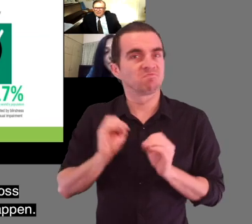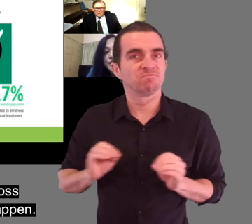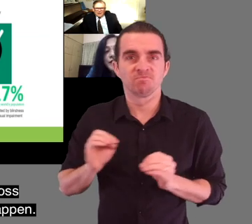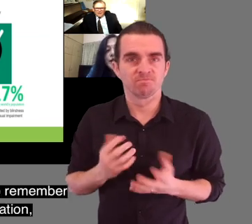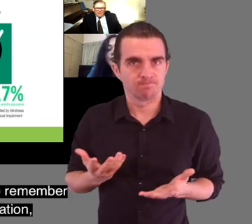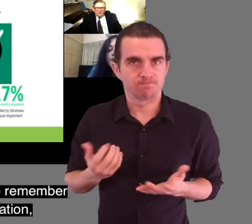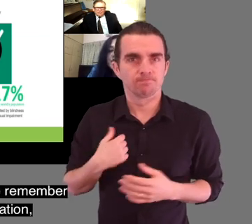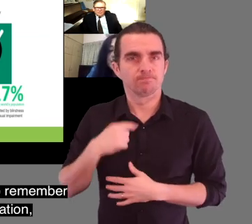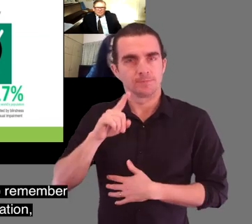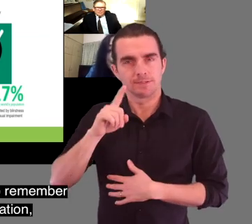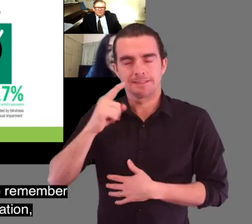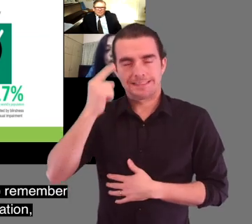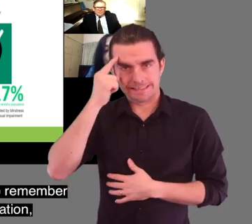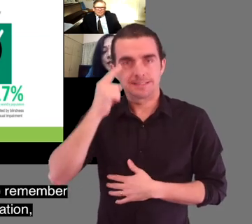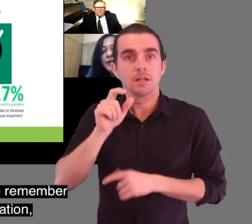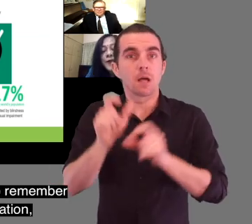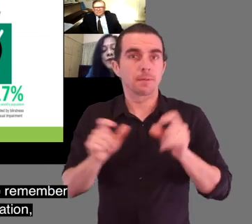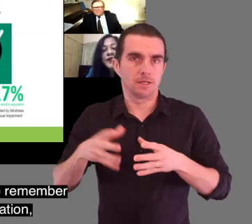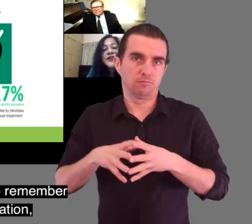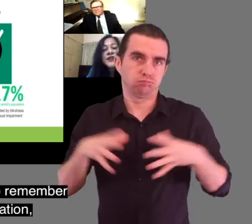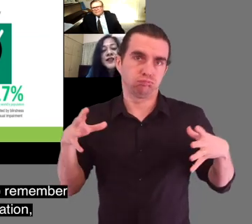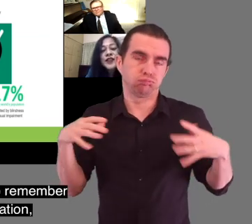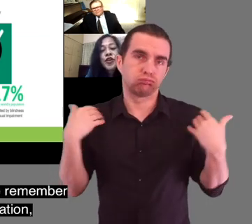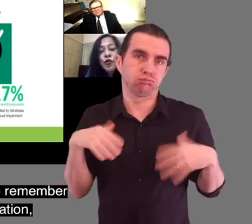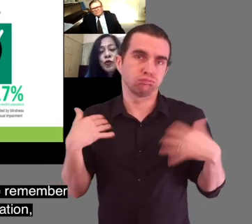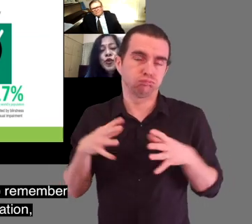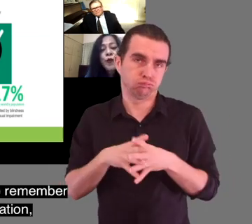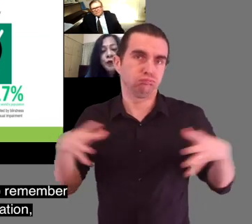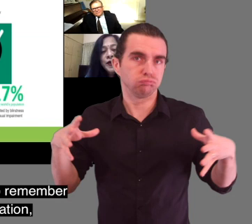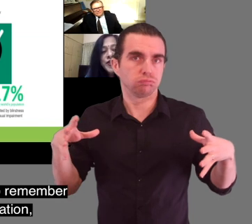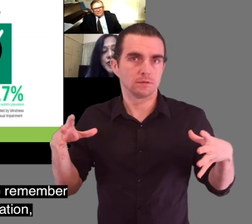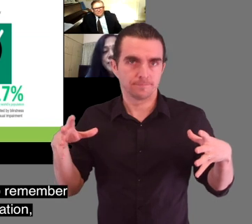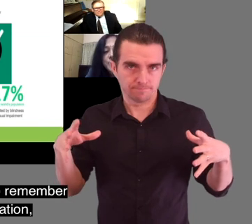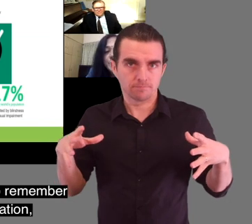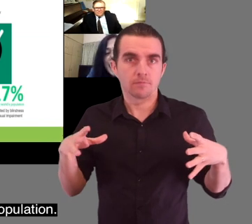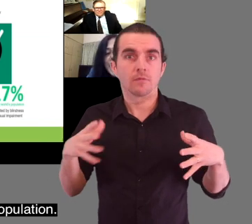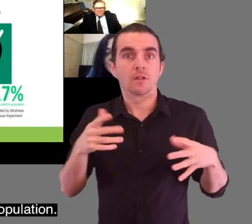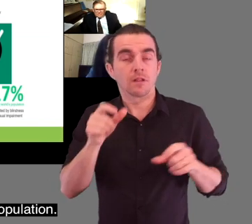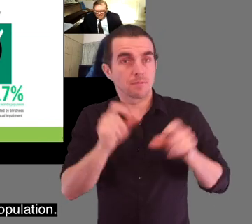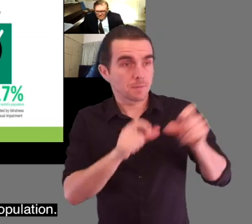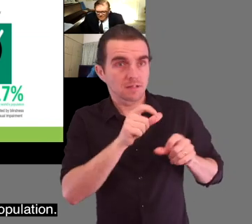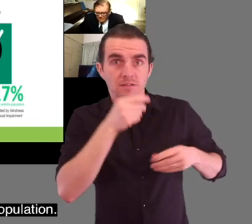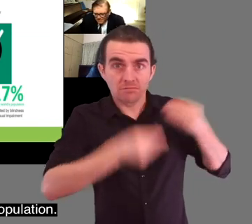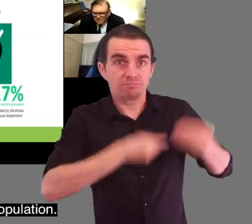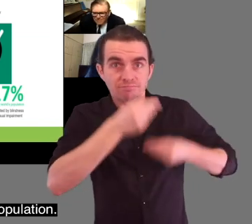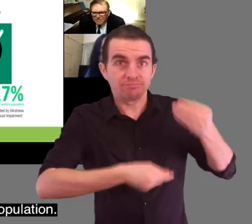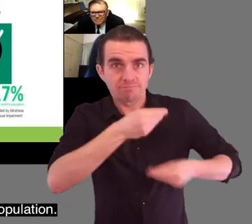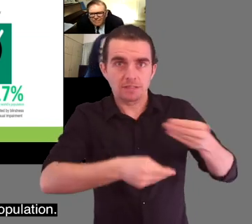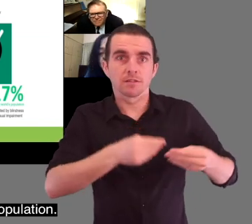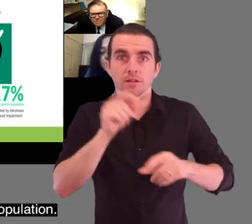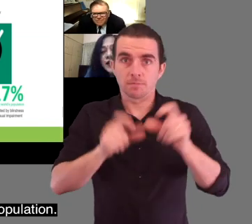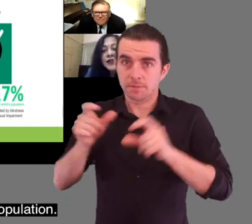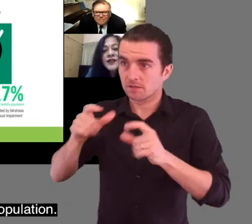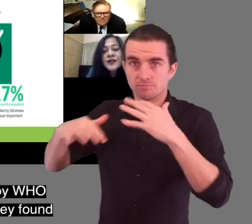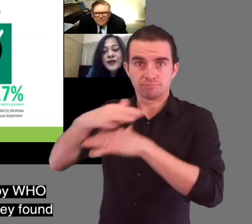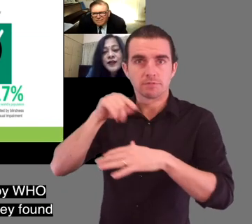happen. The first thing we need to remember is it is a huge population and a heterogeneous